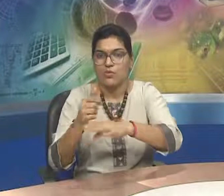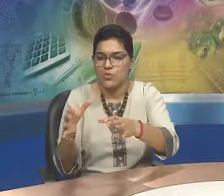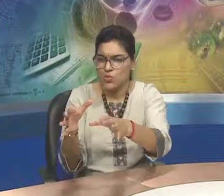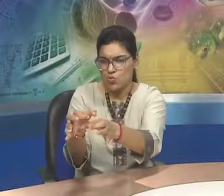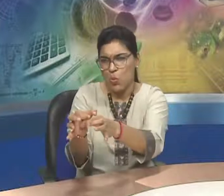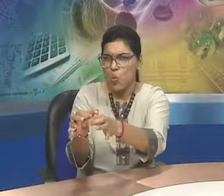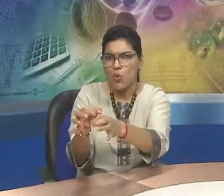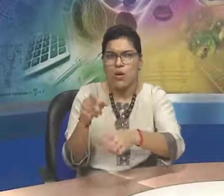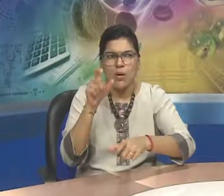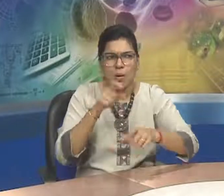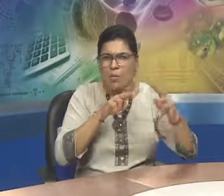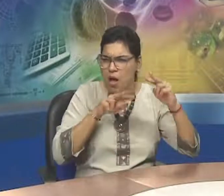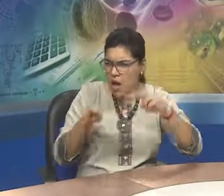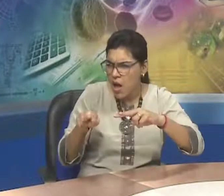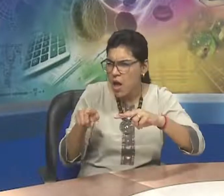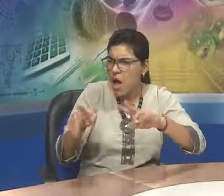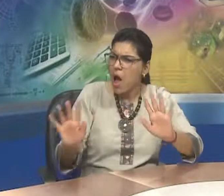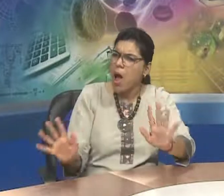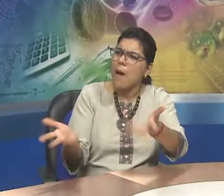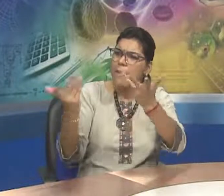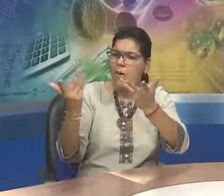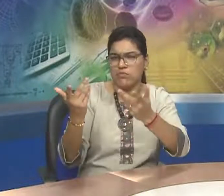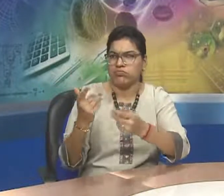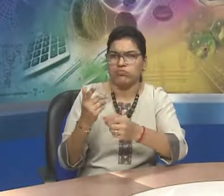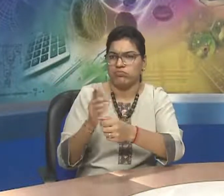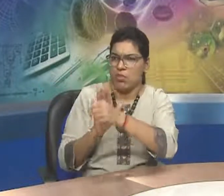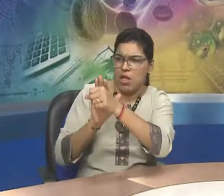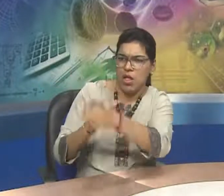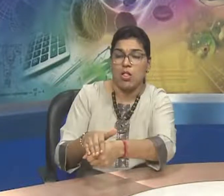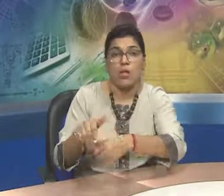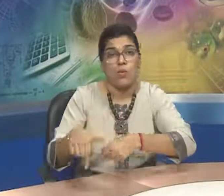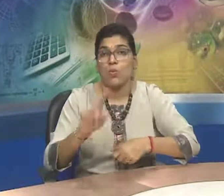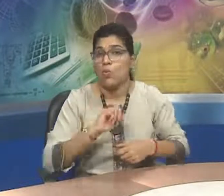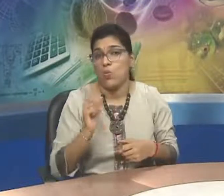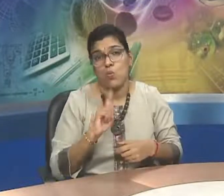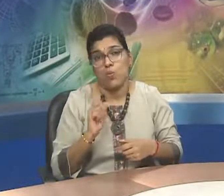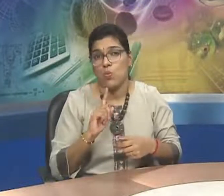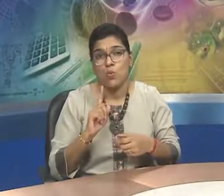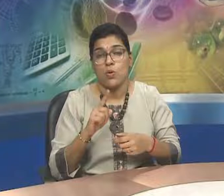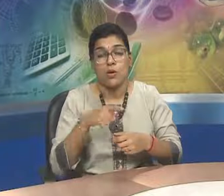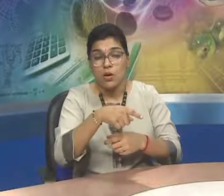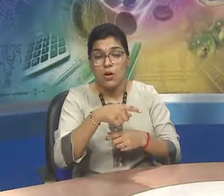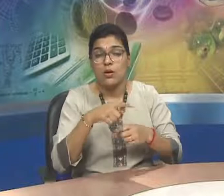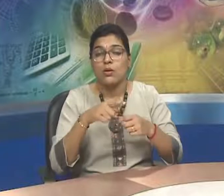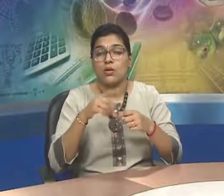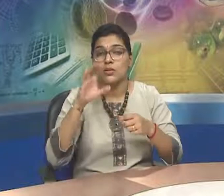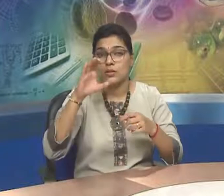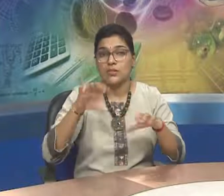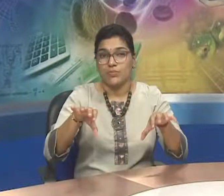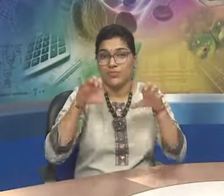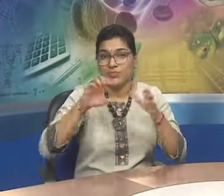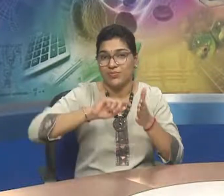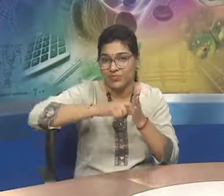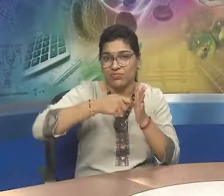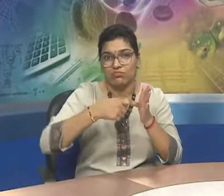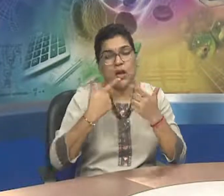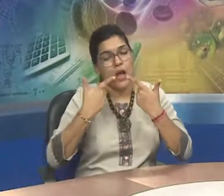It also provides that the state shall not discriminate